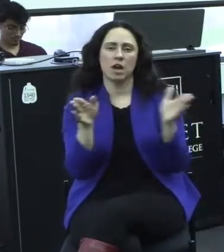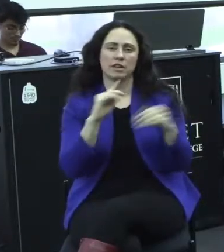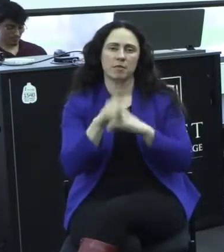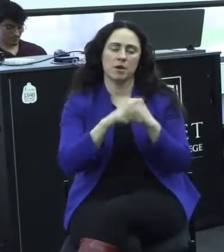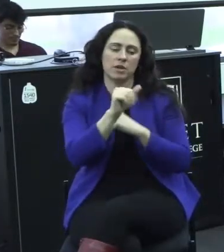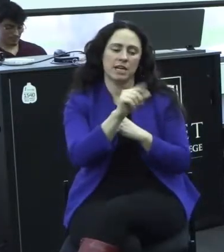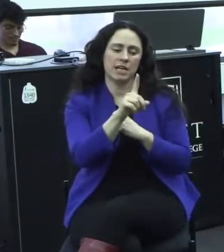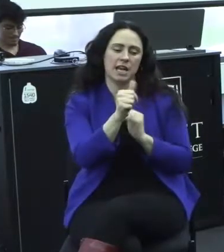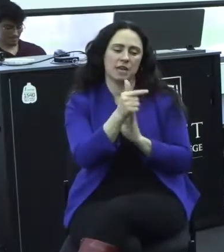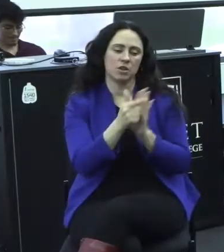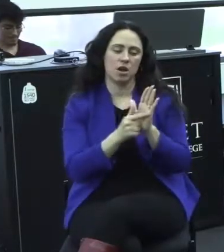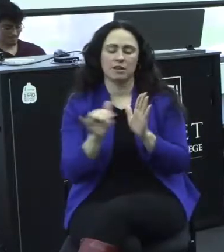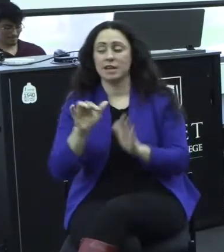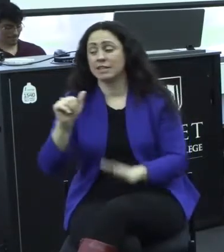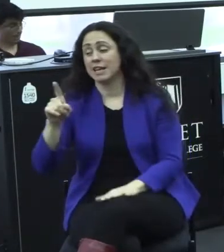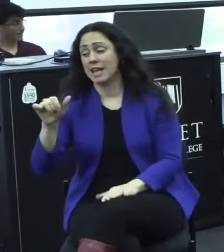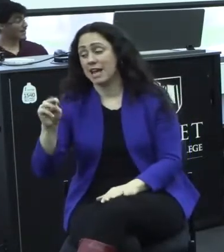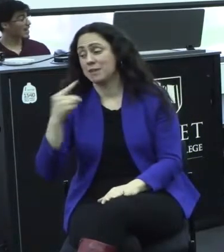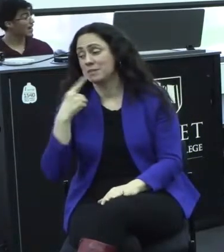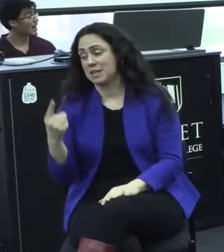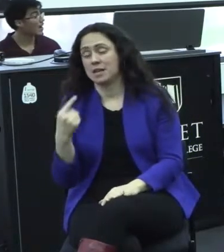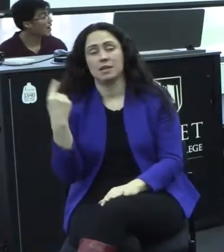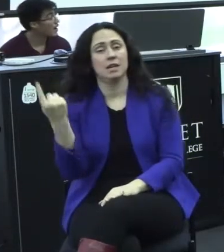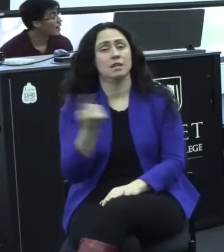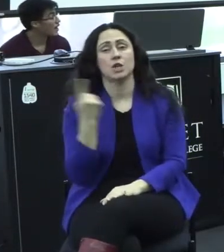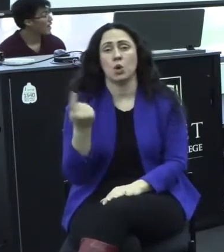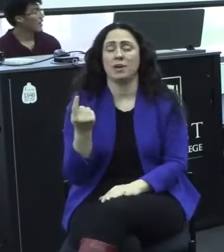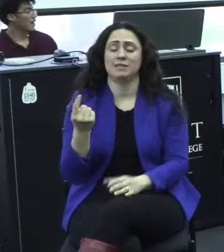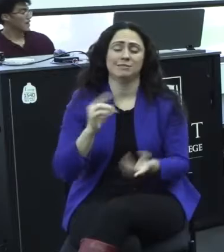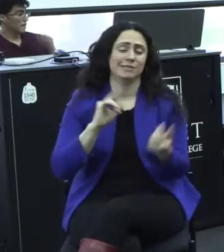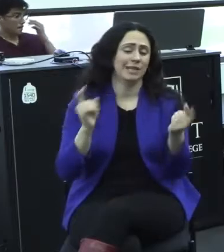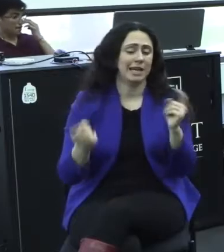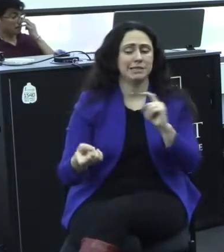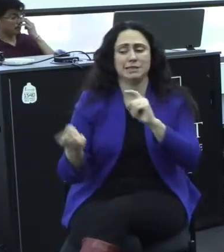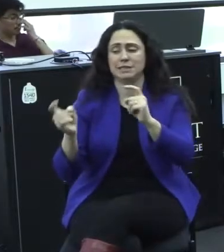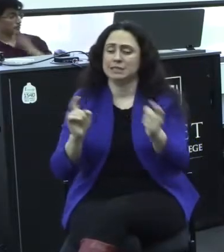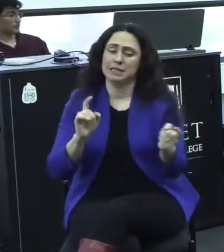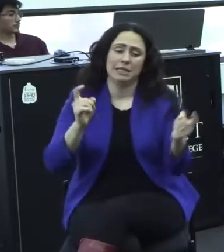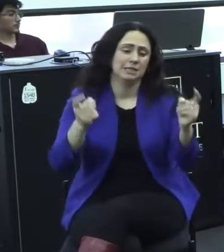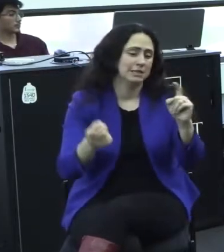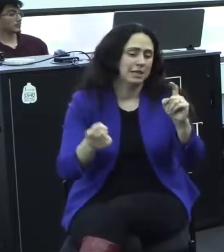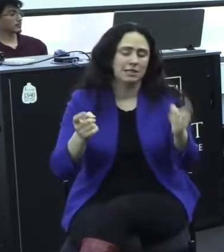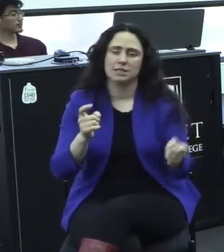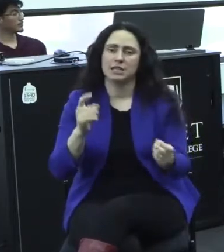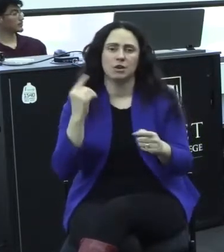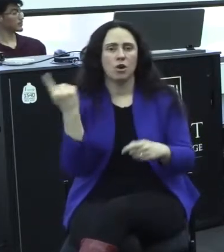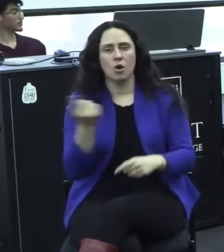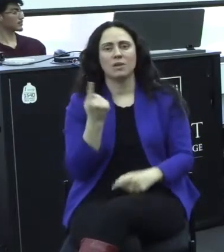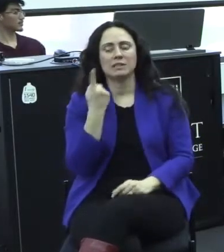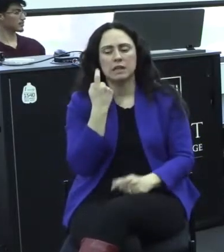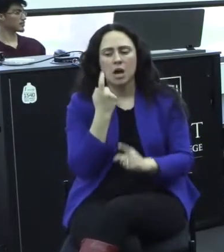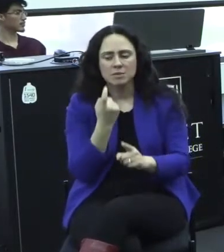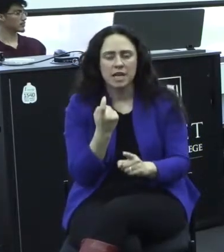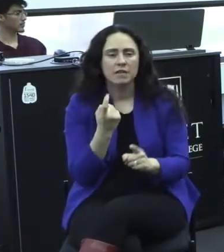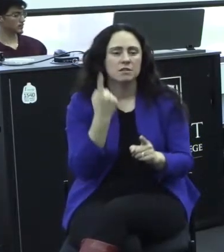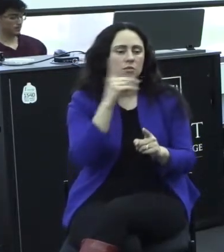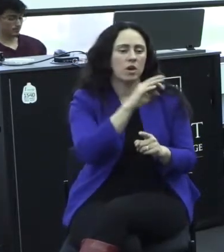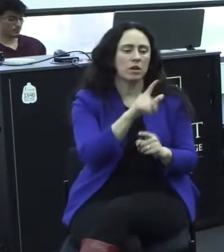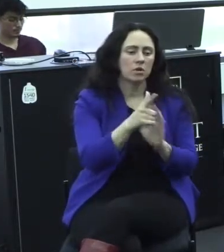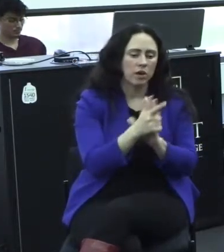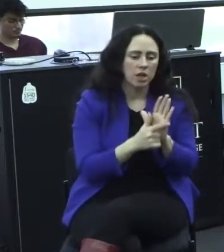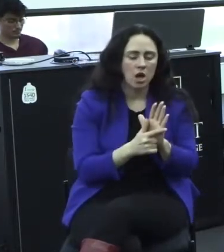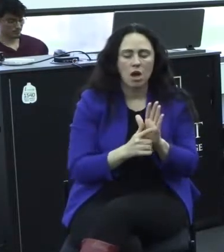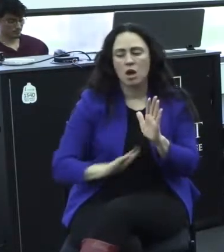because, as Adam said, it's constantly ebbing and flowing. There's a lot of updates that come about both under Illinois law, across